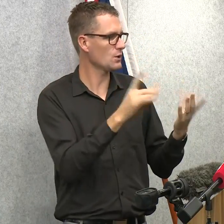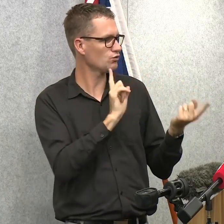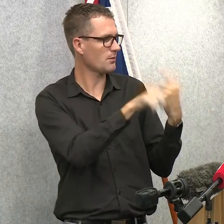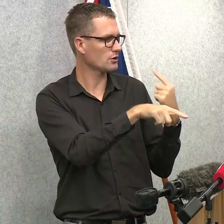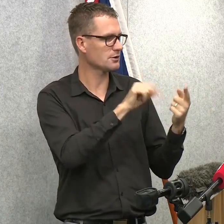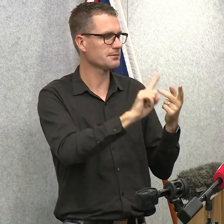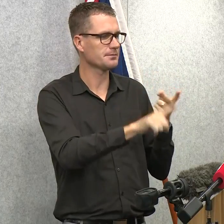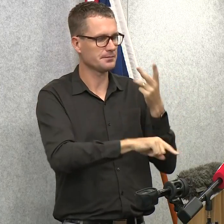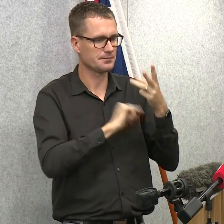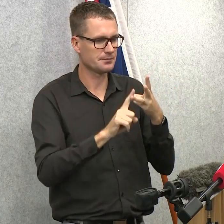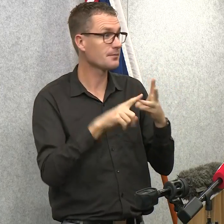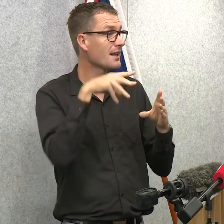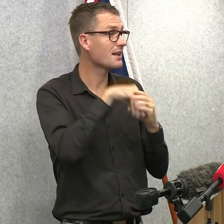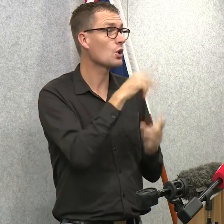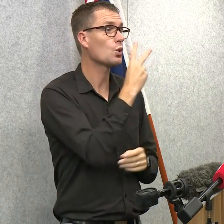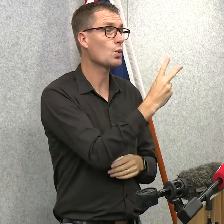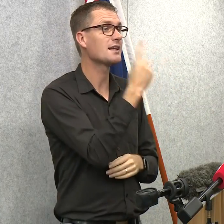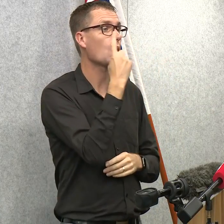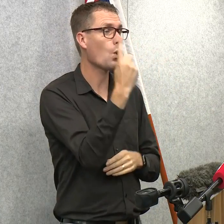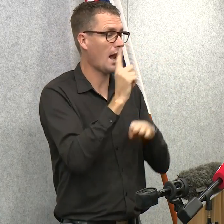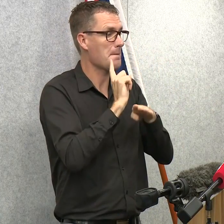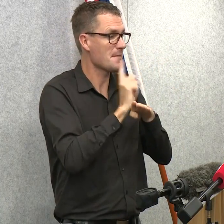within 21 minutes,